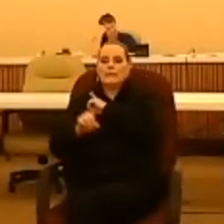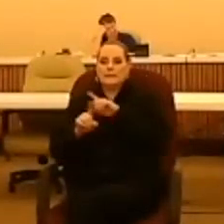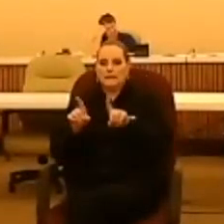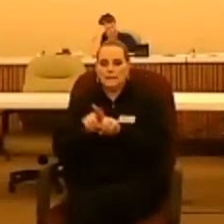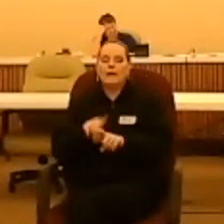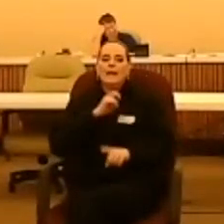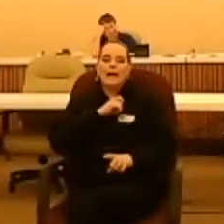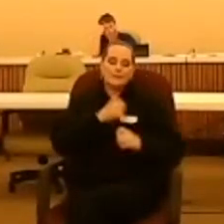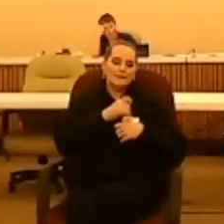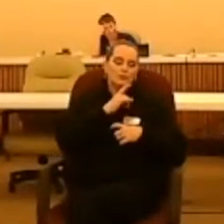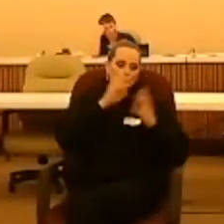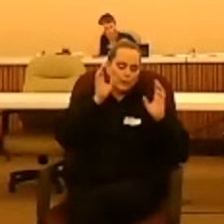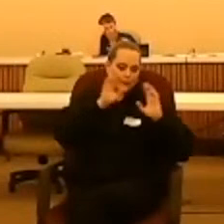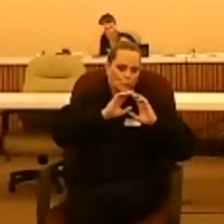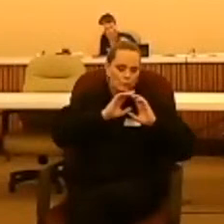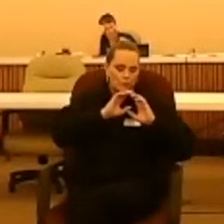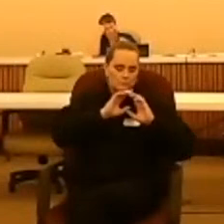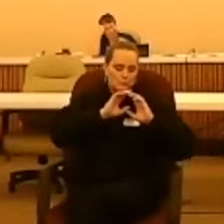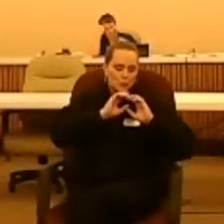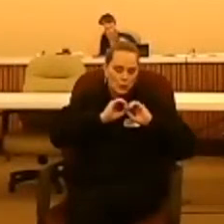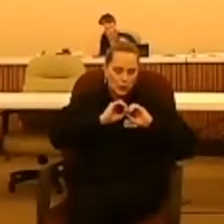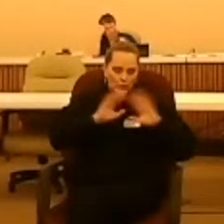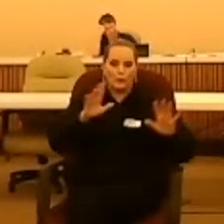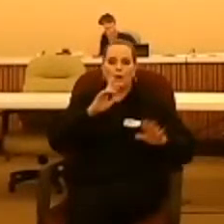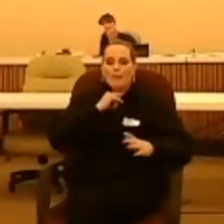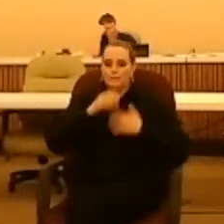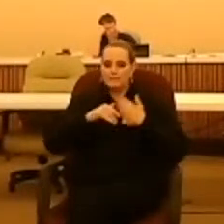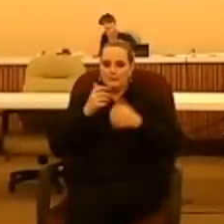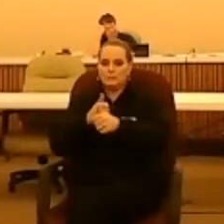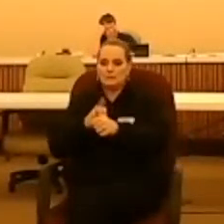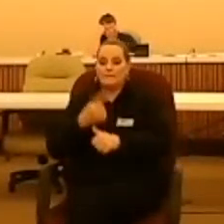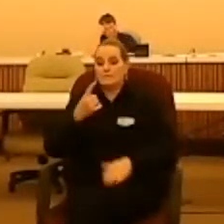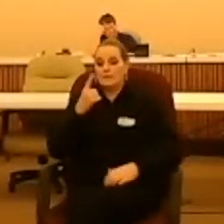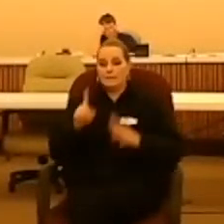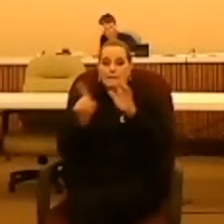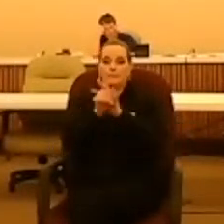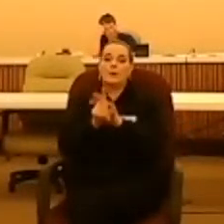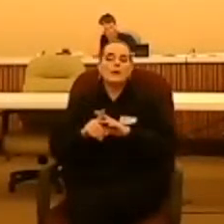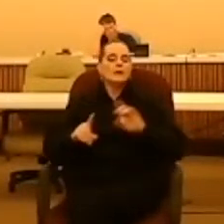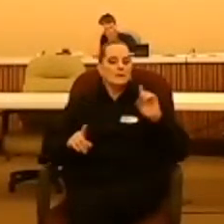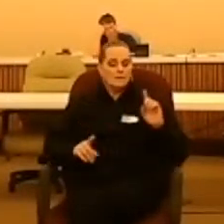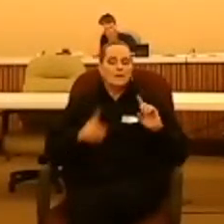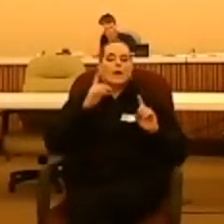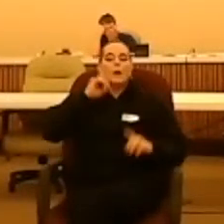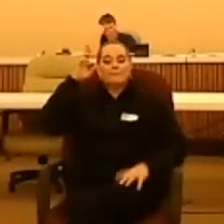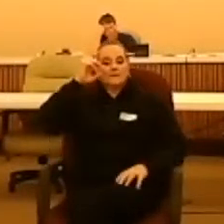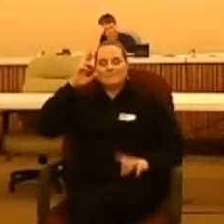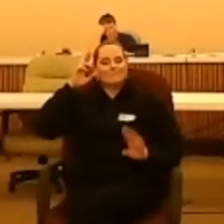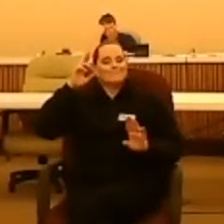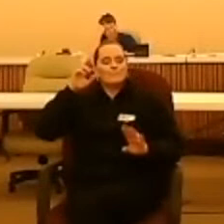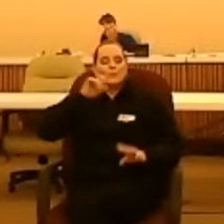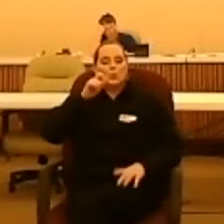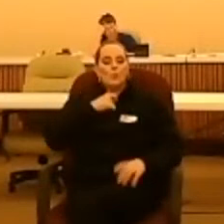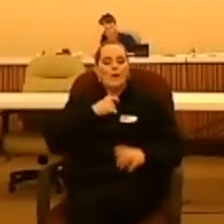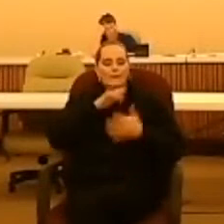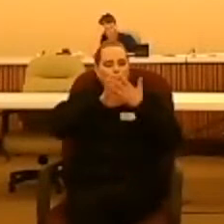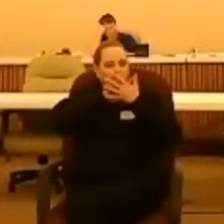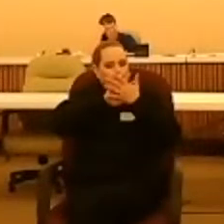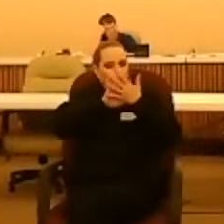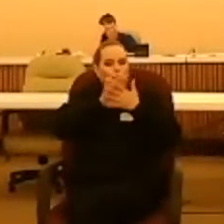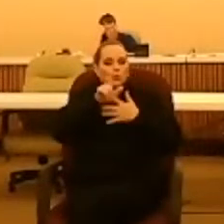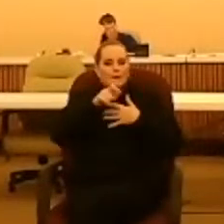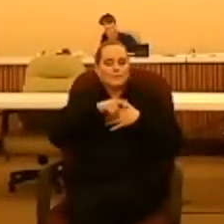sure we're crystal clear on the procedure if one of these things comes up. Okay, because you don't want ambiguity at that